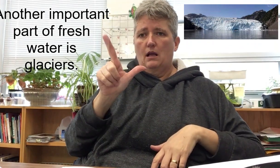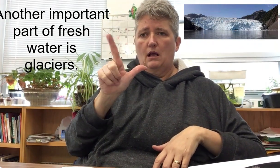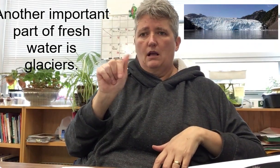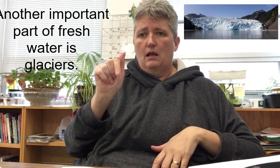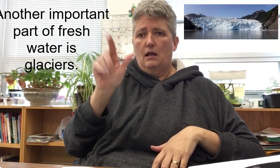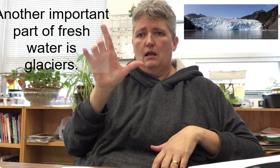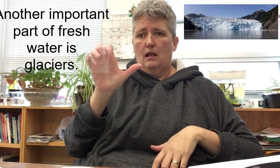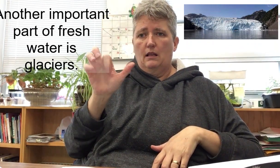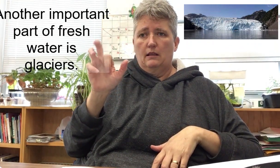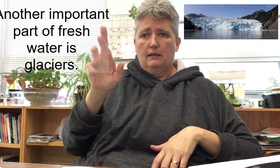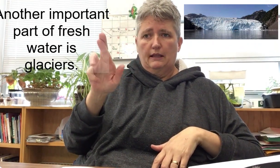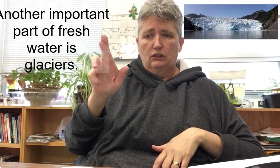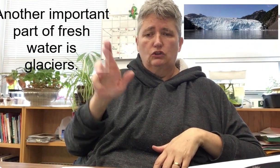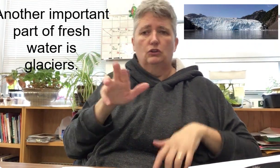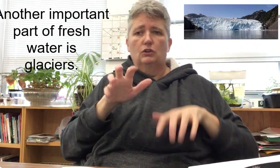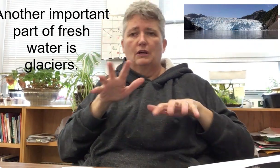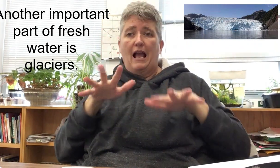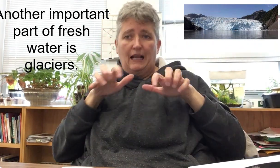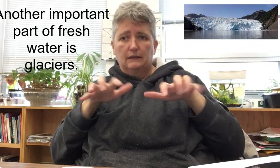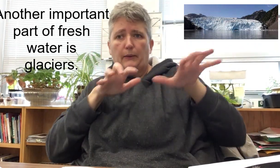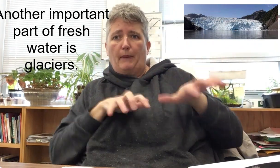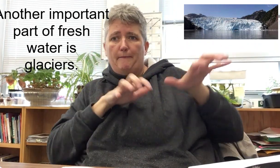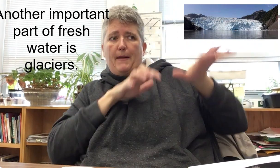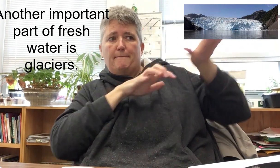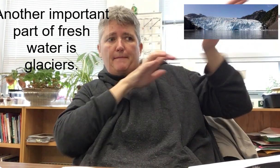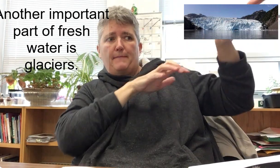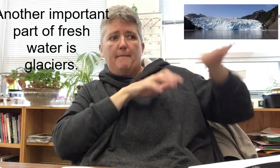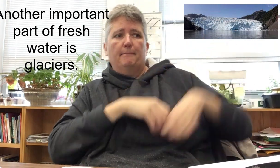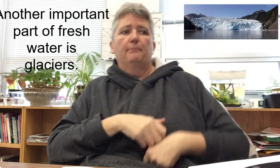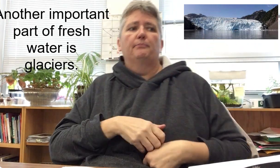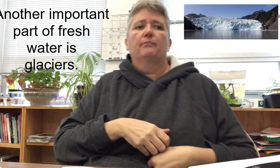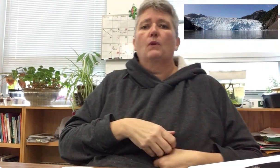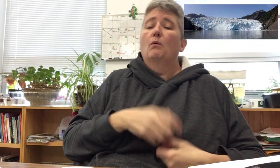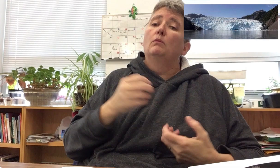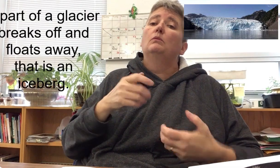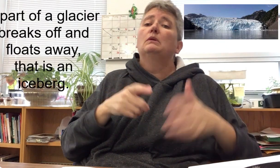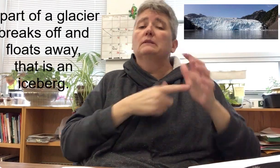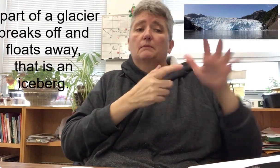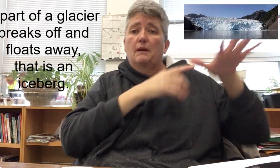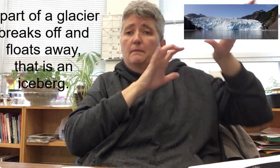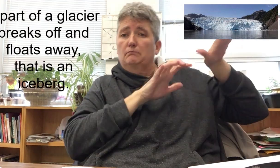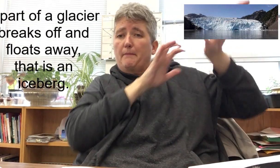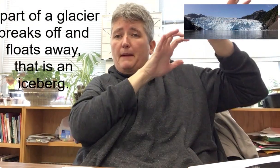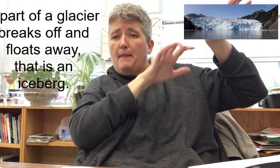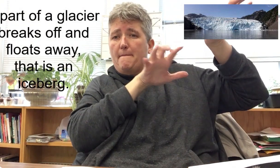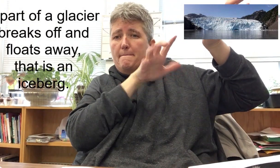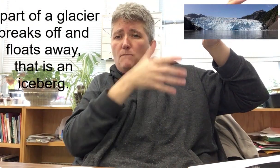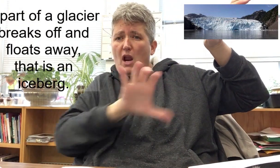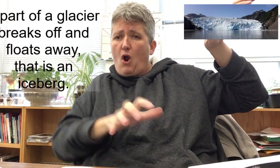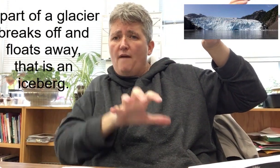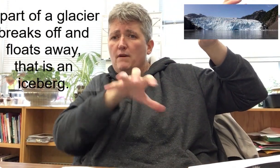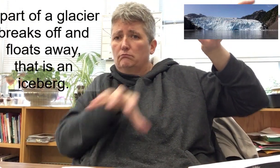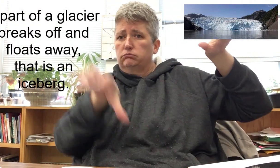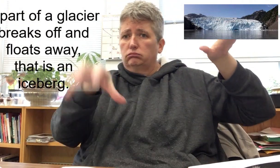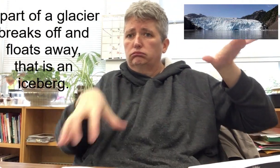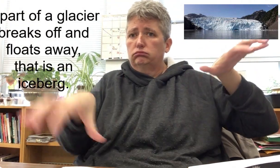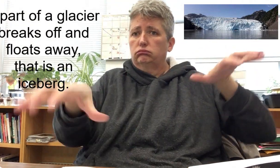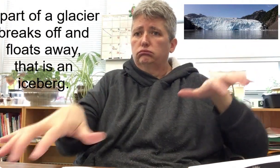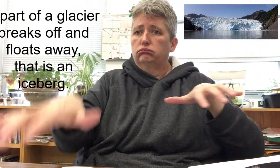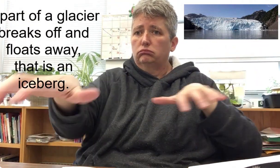Frozen ice and snow, frozen snow, and then sometimes they'll break off and it'll become an